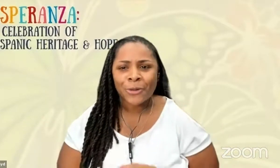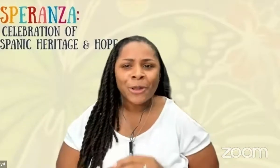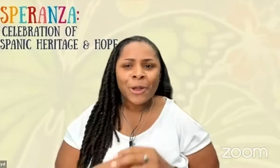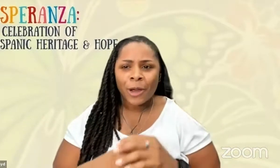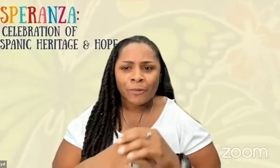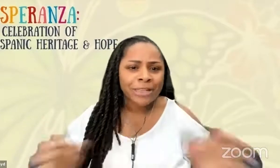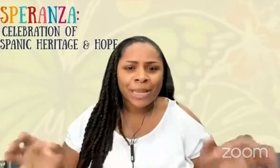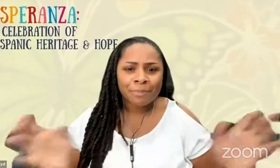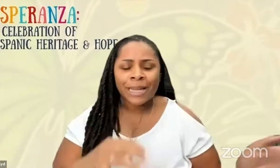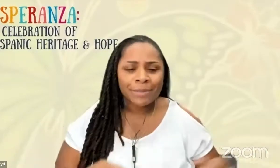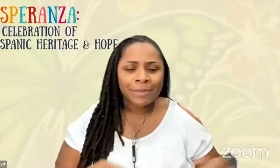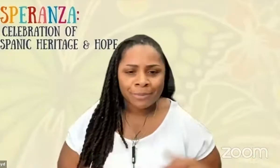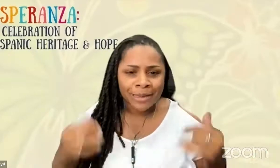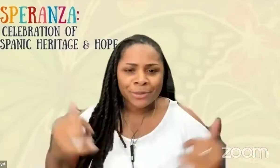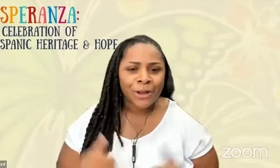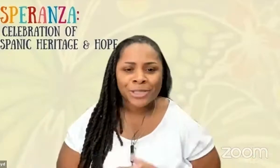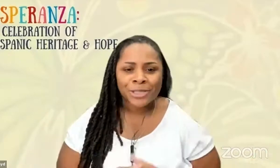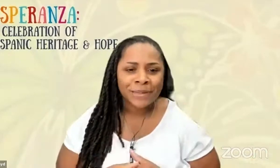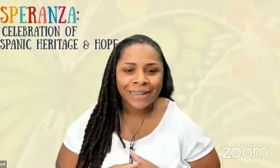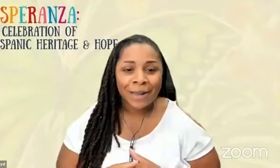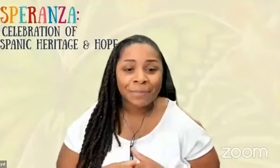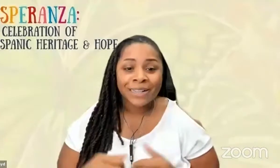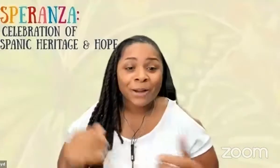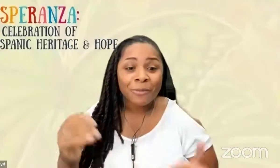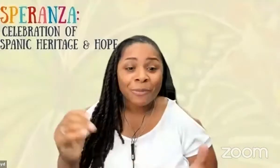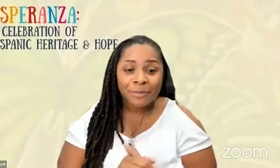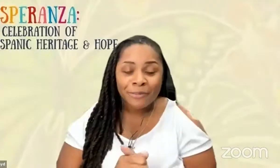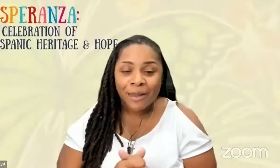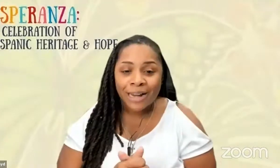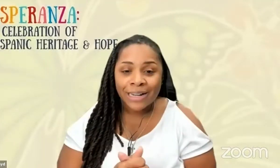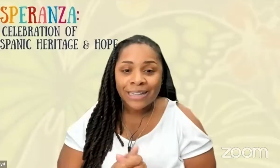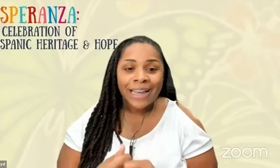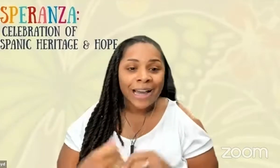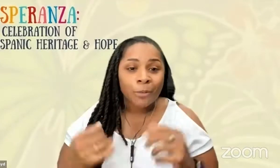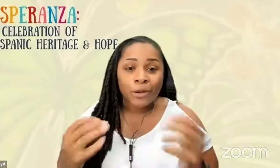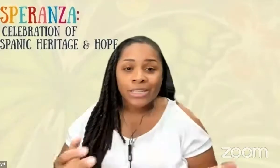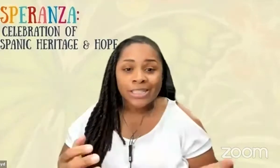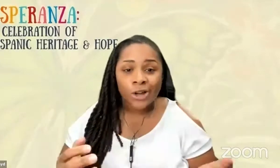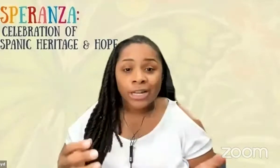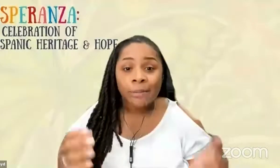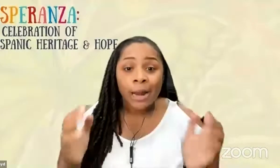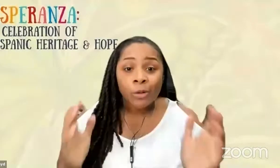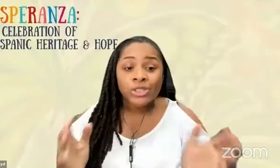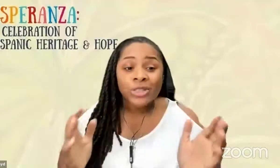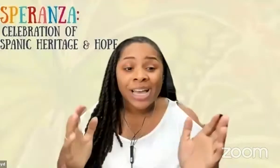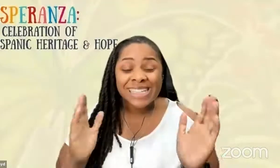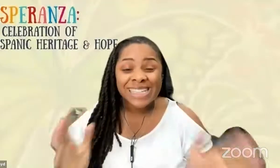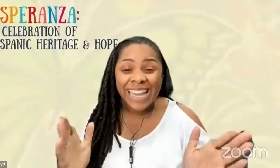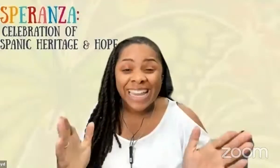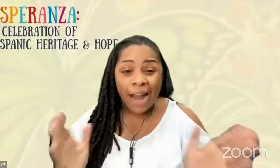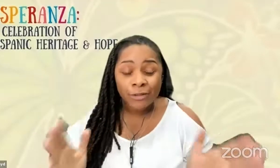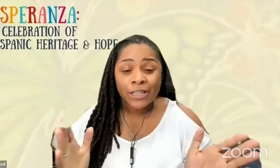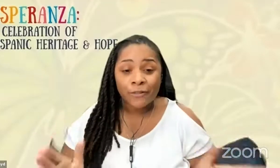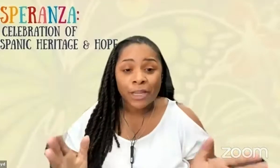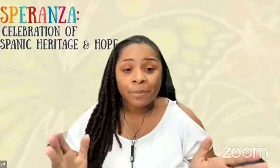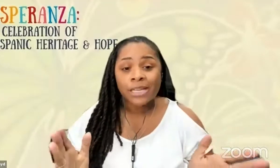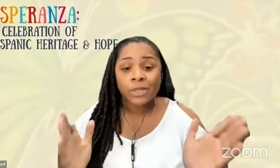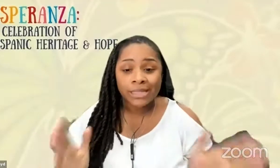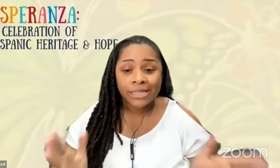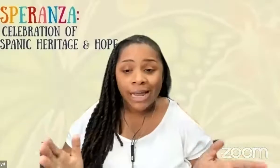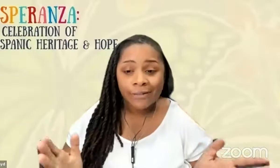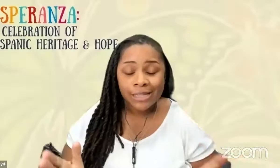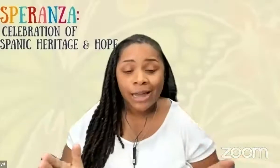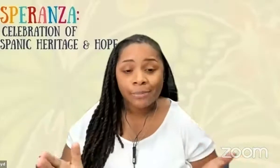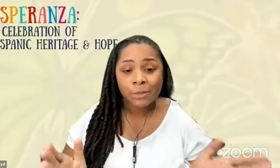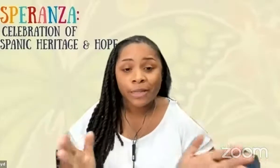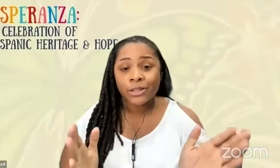world. So if we're late, blame them, make some calls to the Pentagon. But welcome everybody. We're gonna get started, but I want you guys to stay after the event because